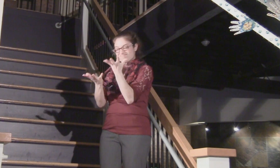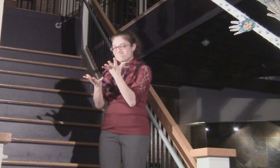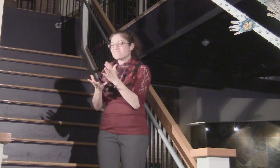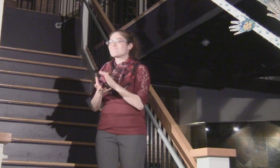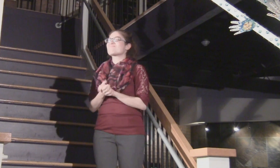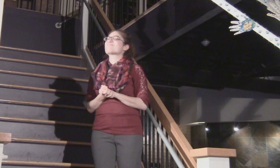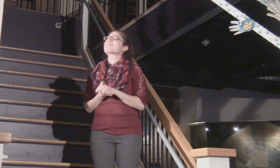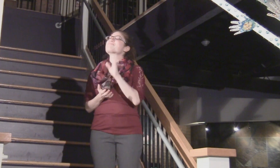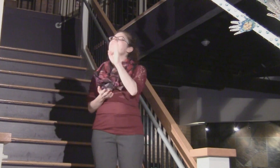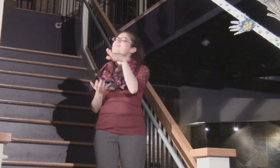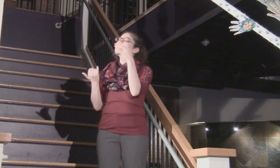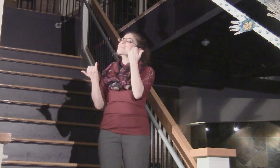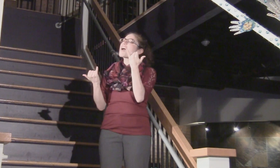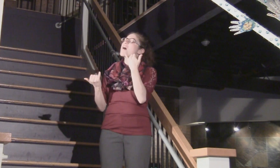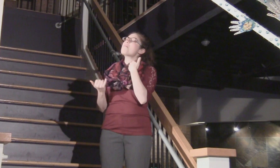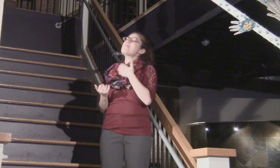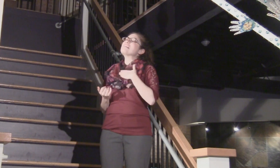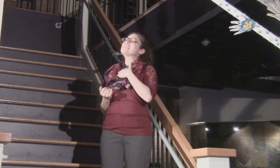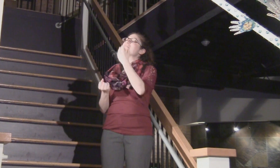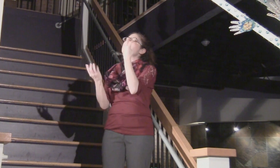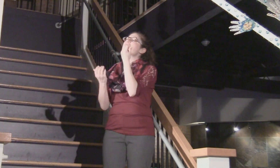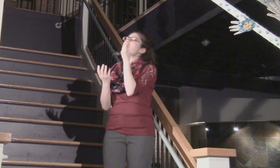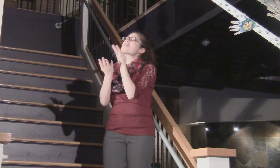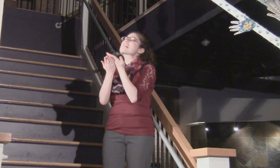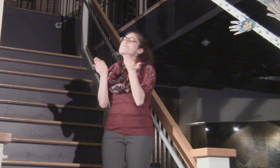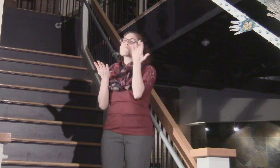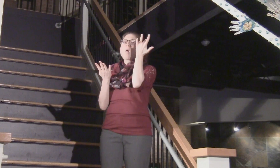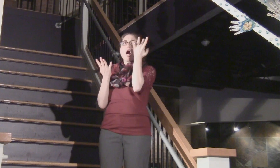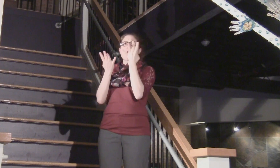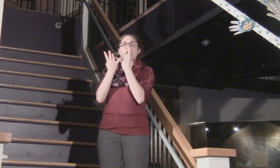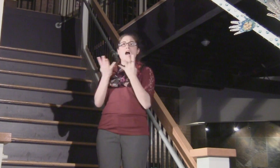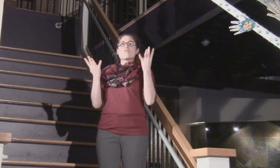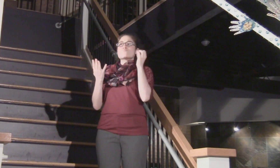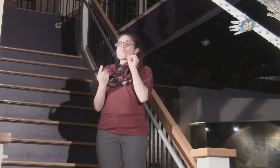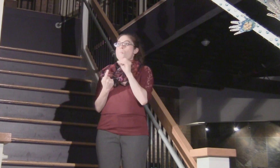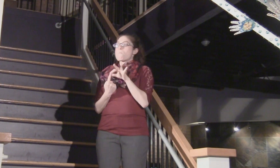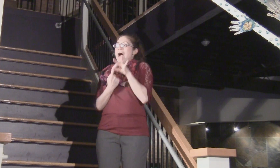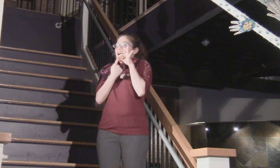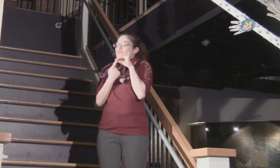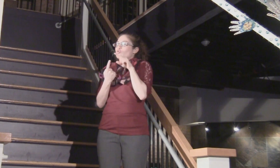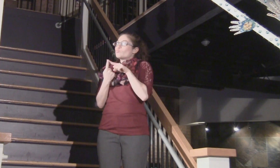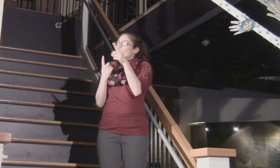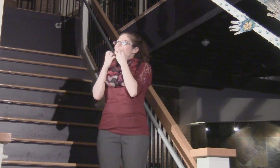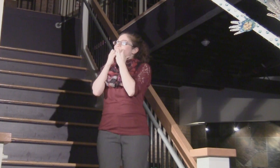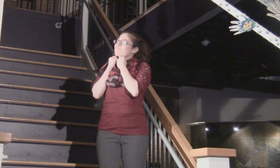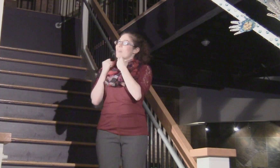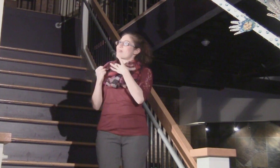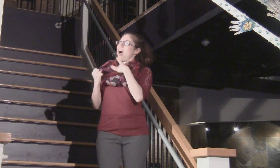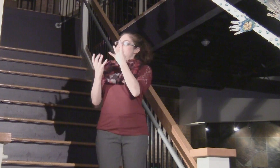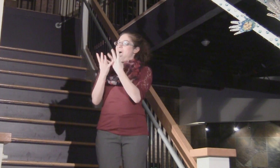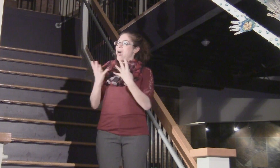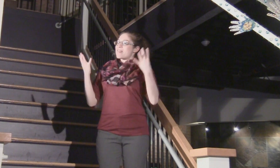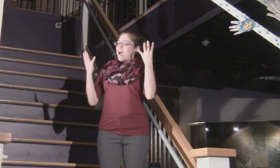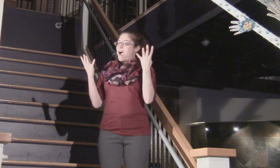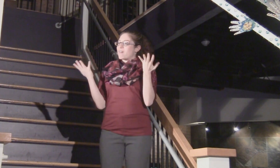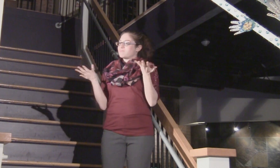my favorite holiday, just to let you know. And also, Hanukkah, why is it so special?